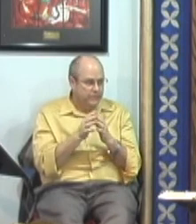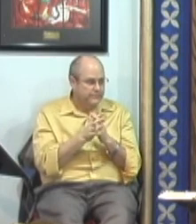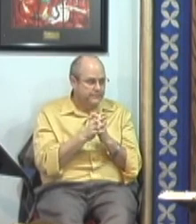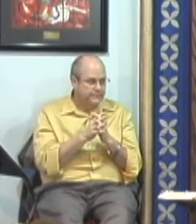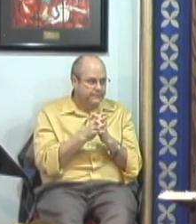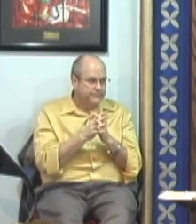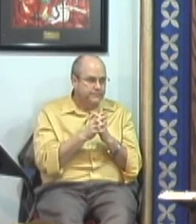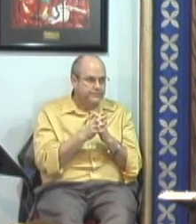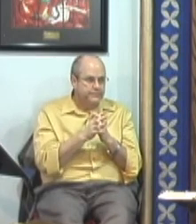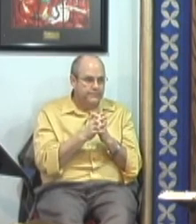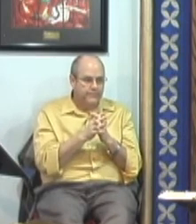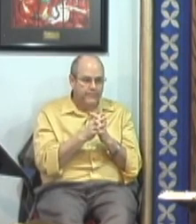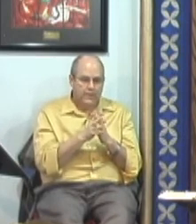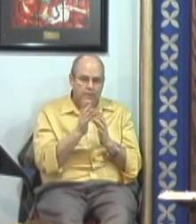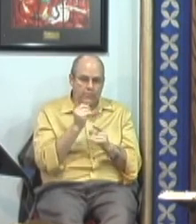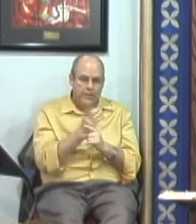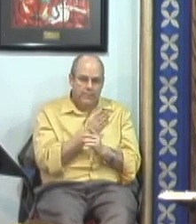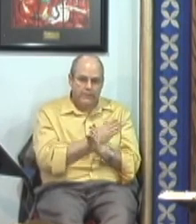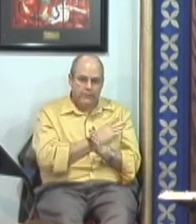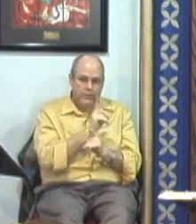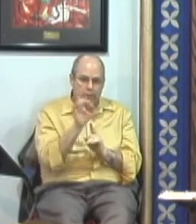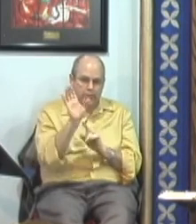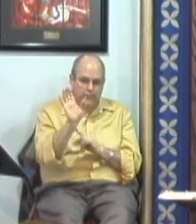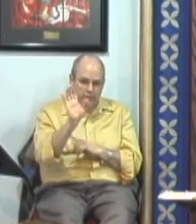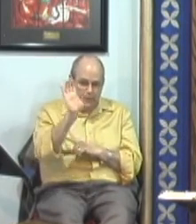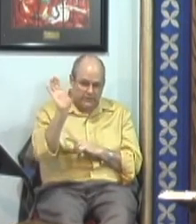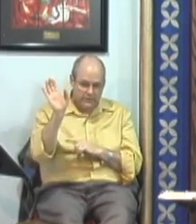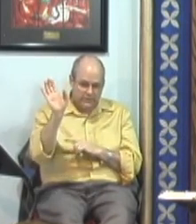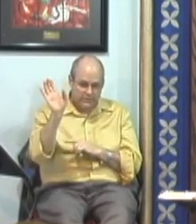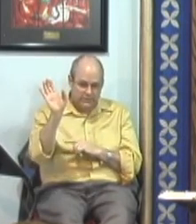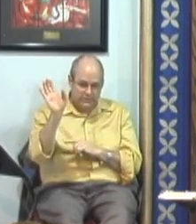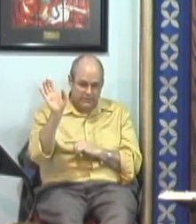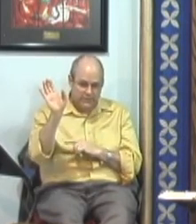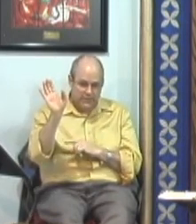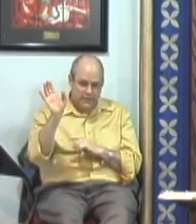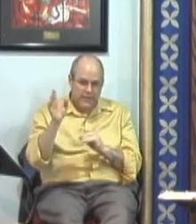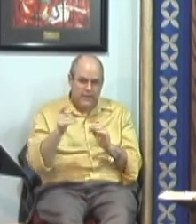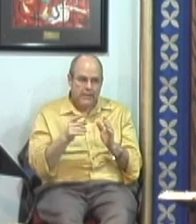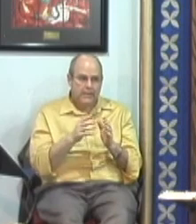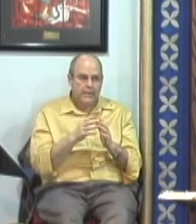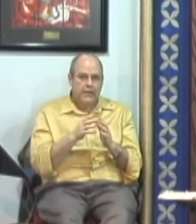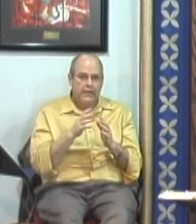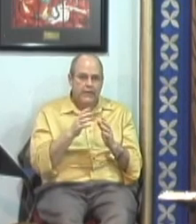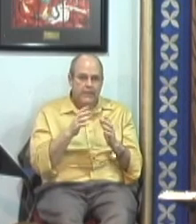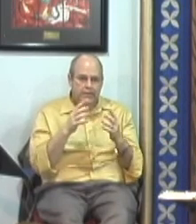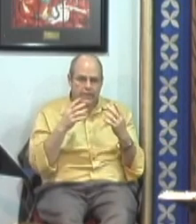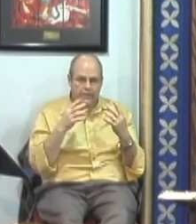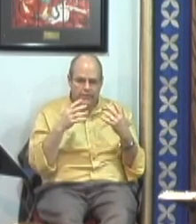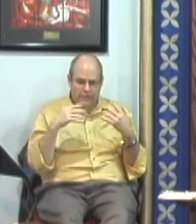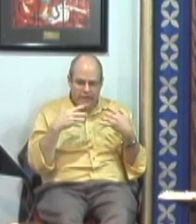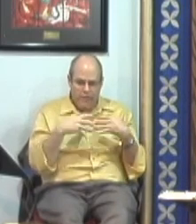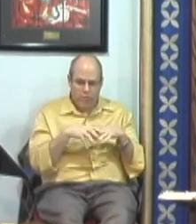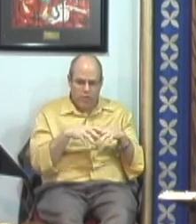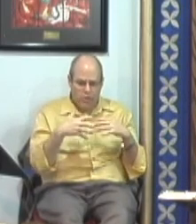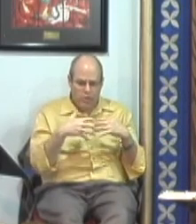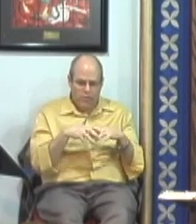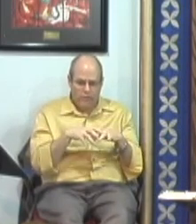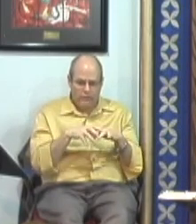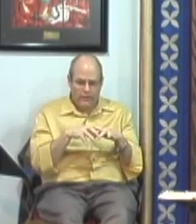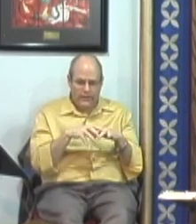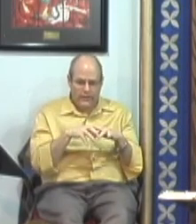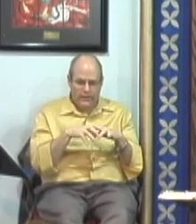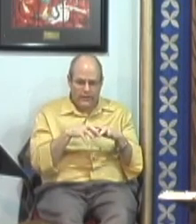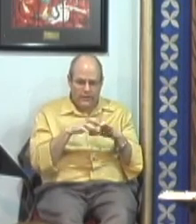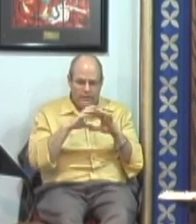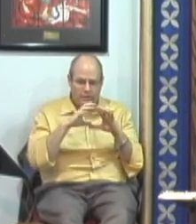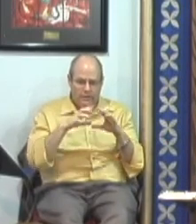amazing. Just before he went to the cross, this is what they did. They wove, Matthew 27, verse 29,